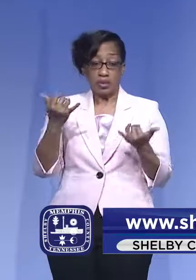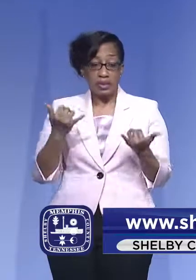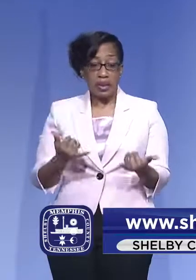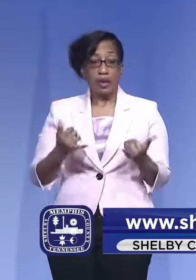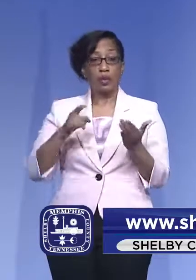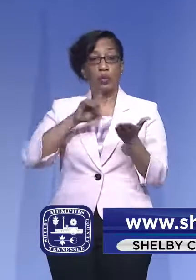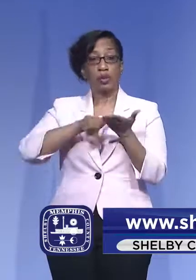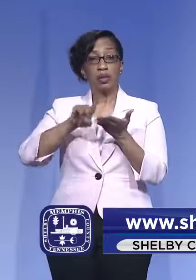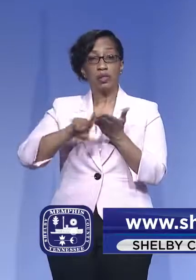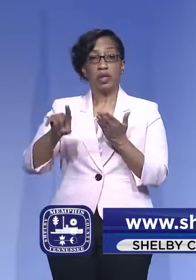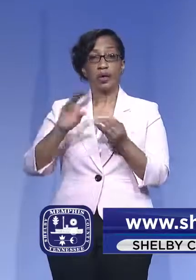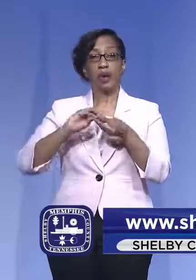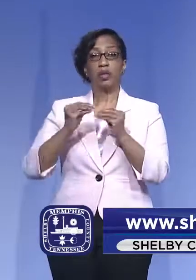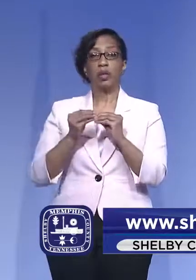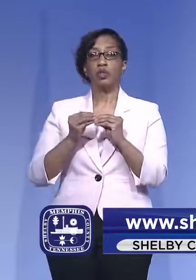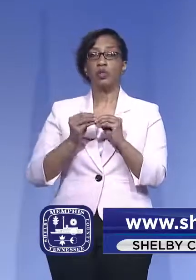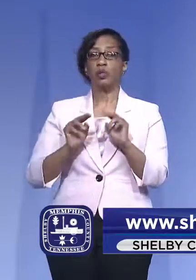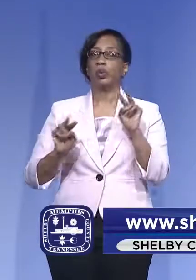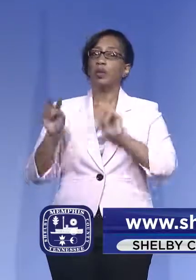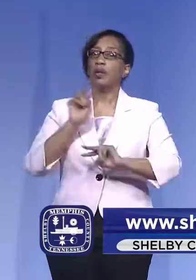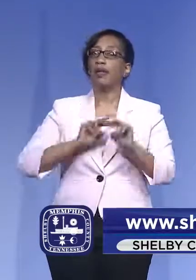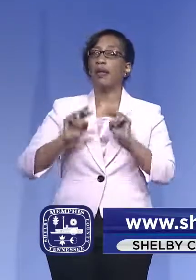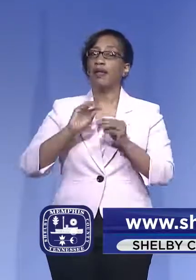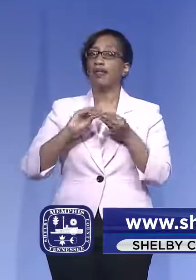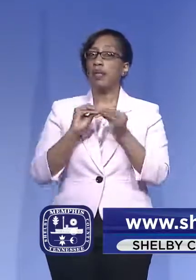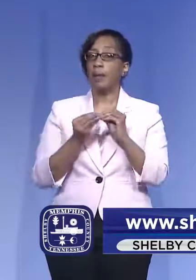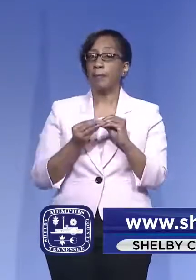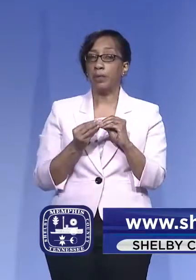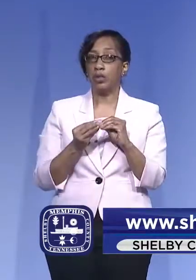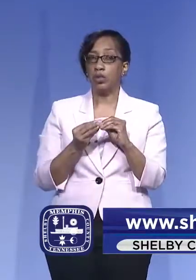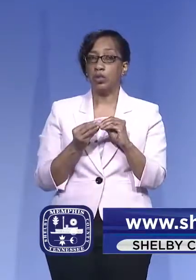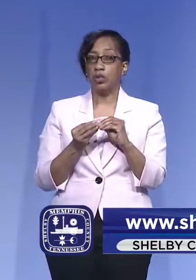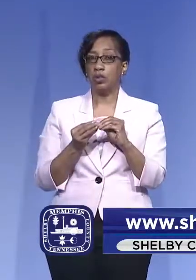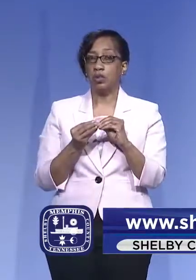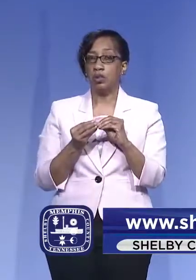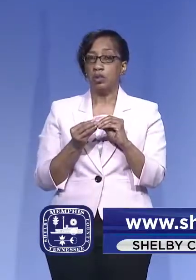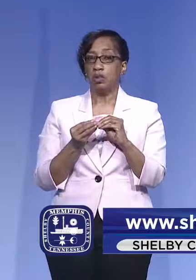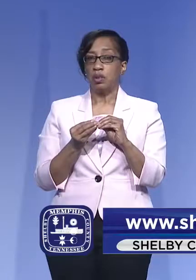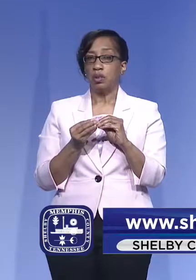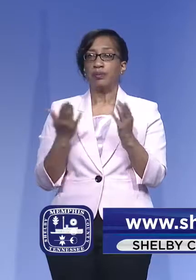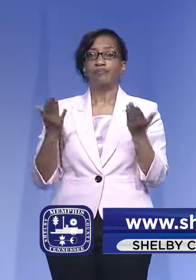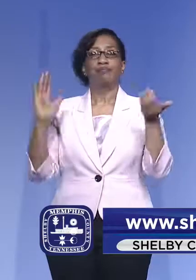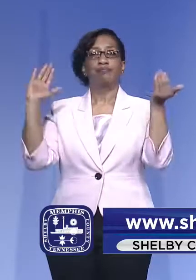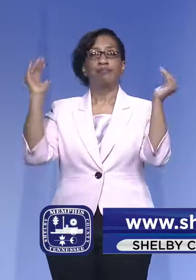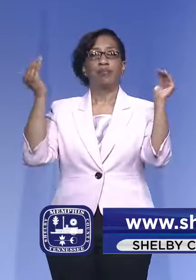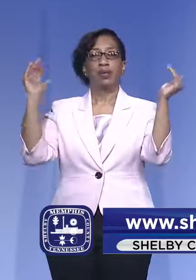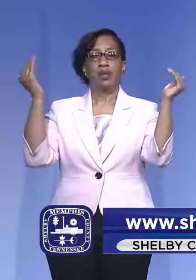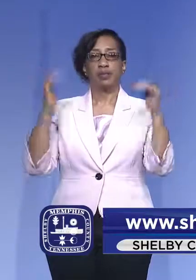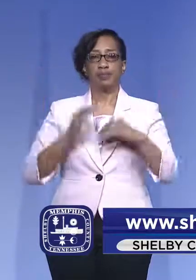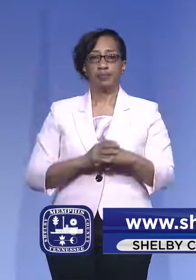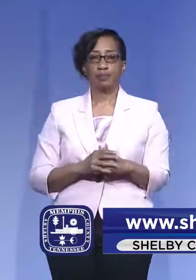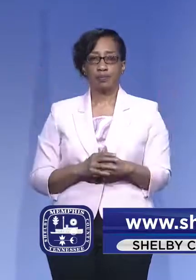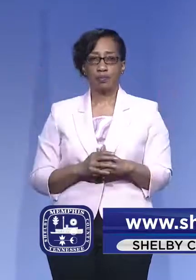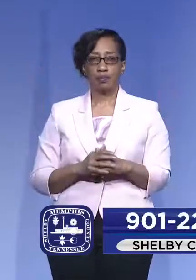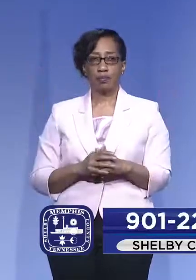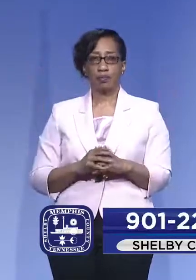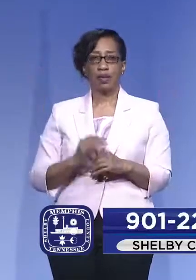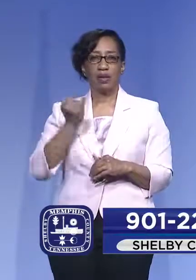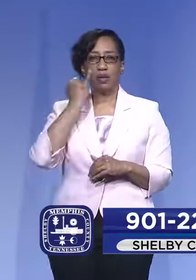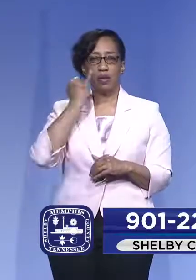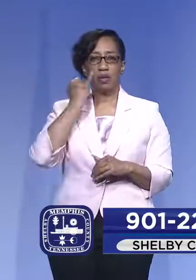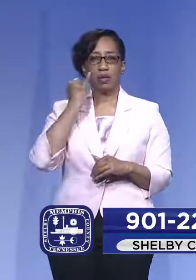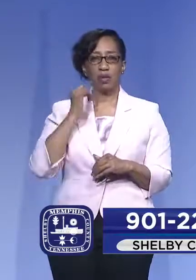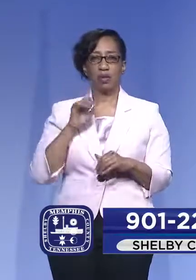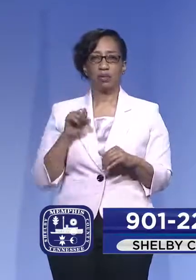But when you look at it, it's, you know, an analogy I might have is a false flat. I'm a cyclist.